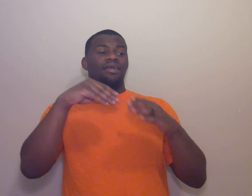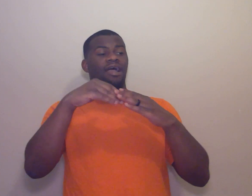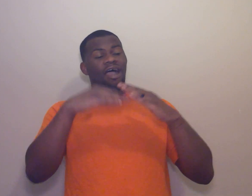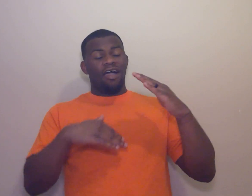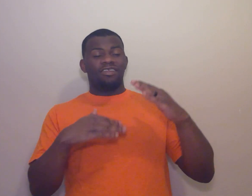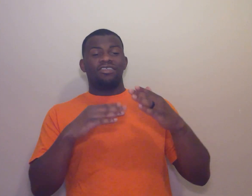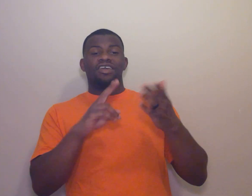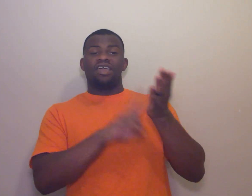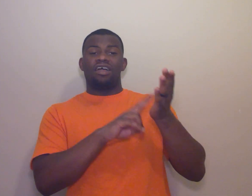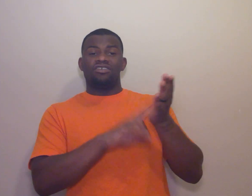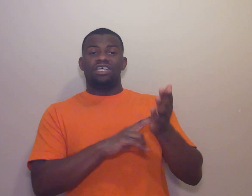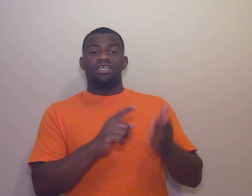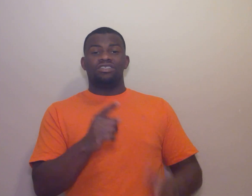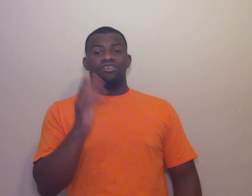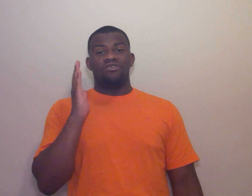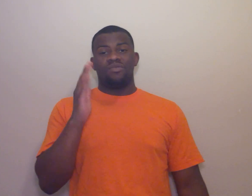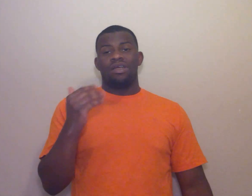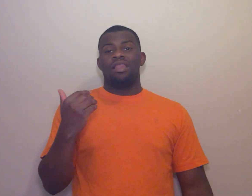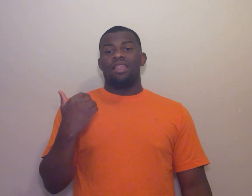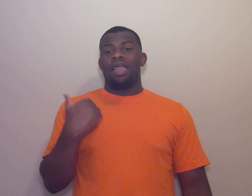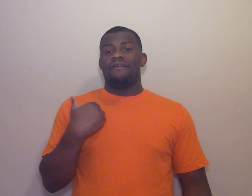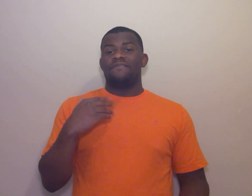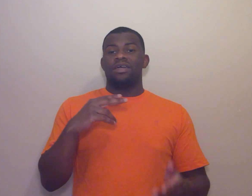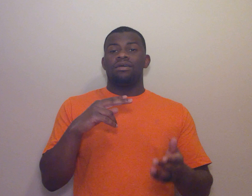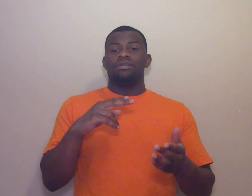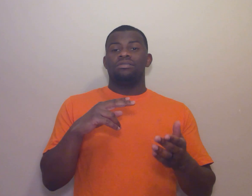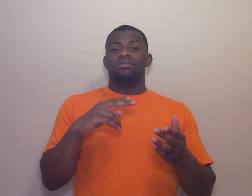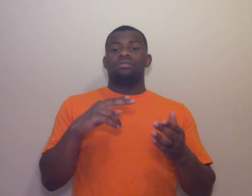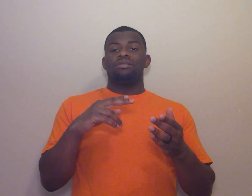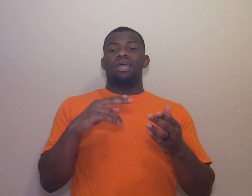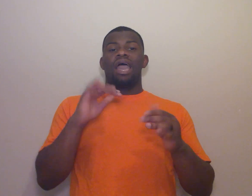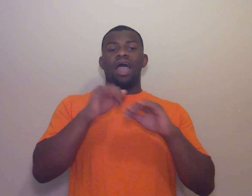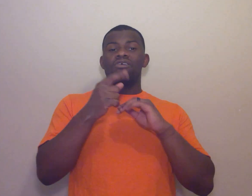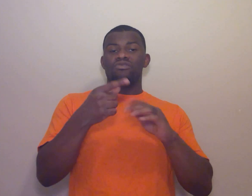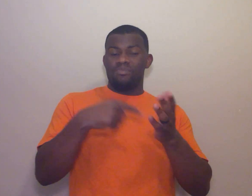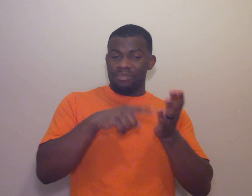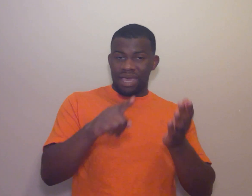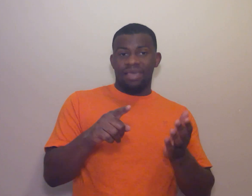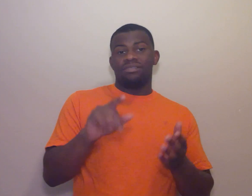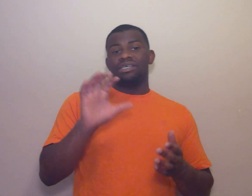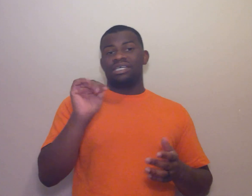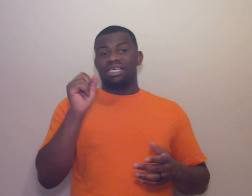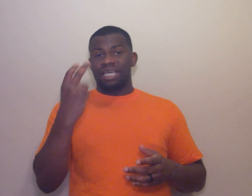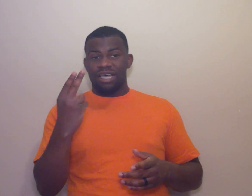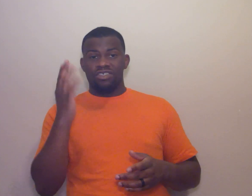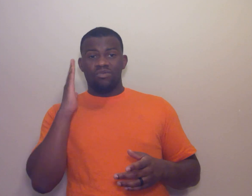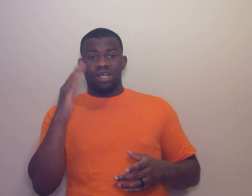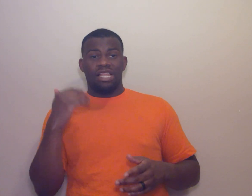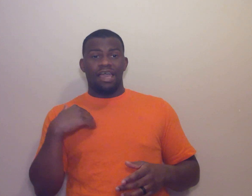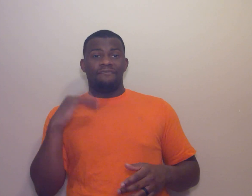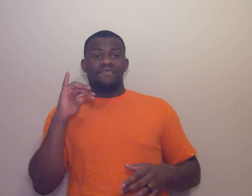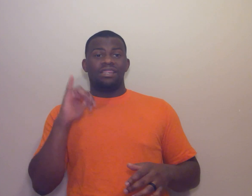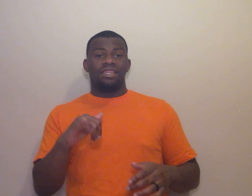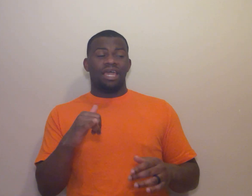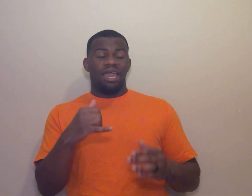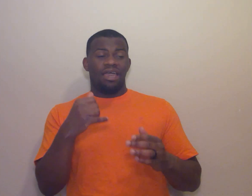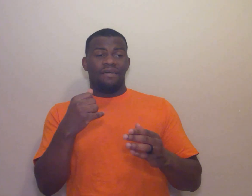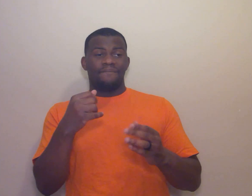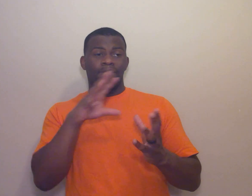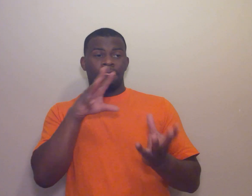and how you're purchasing it, instead of saying cash, is going to have that amount taken over subject to. All right, you get it